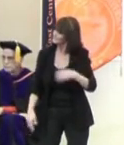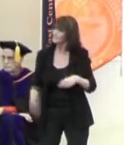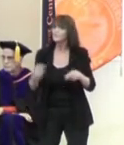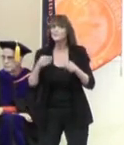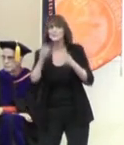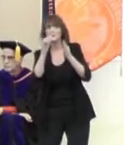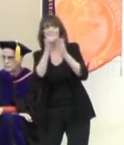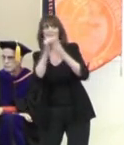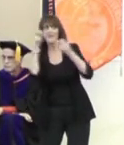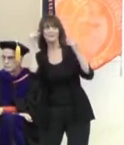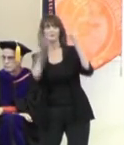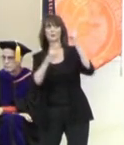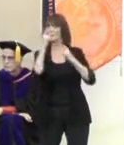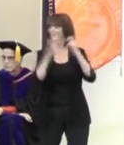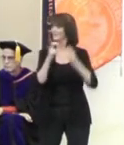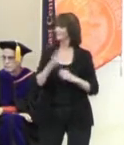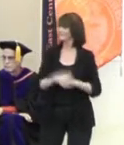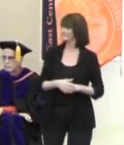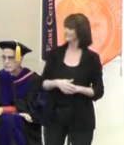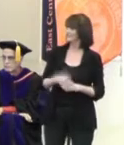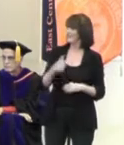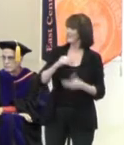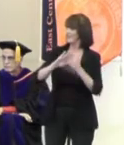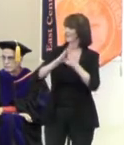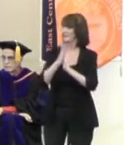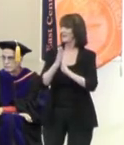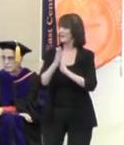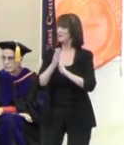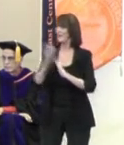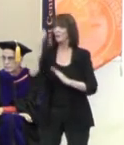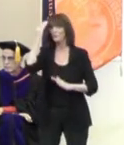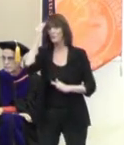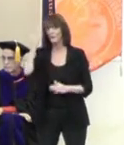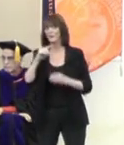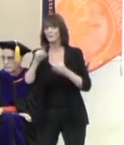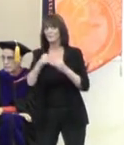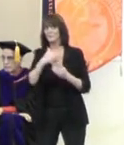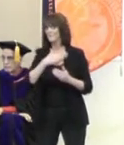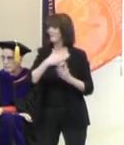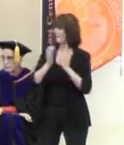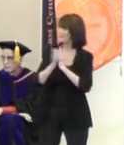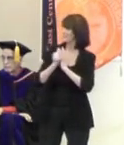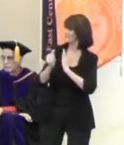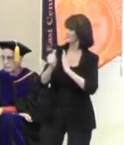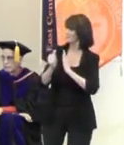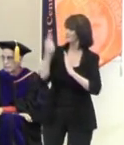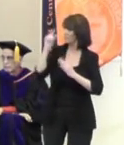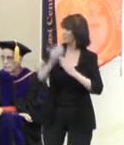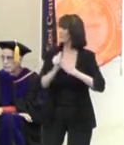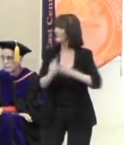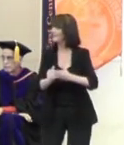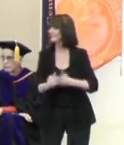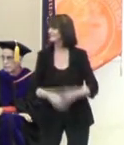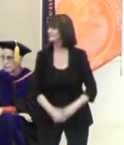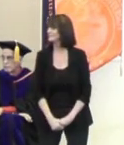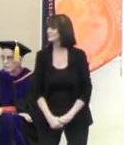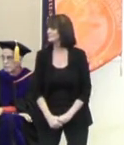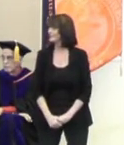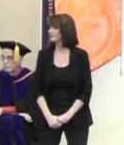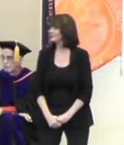During that tournament, I became aware of my ability to lead.